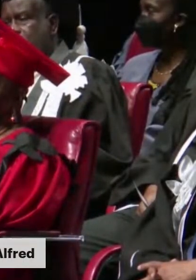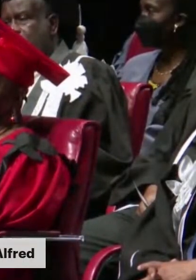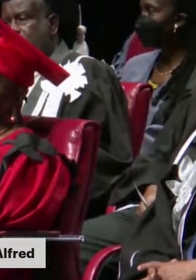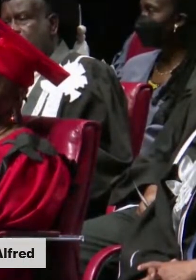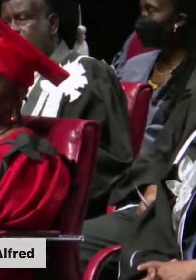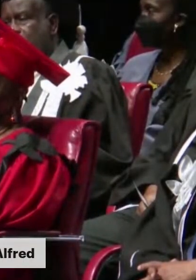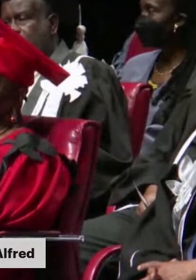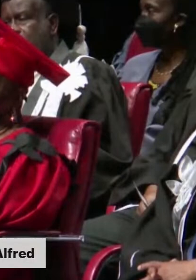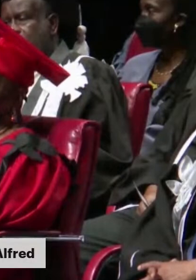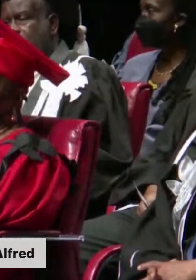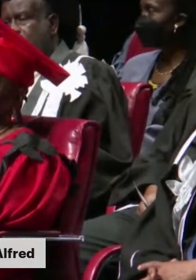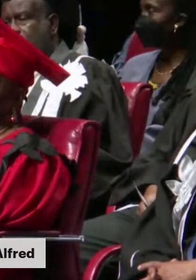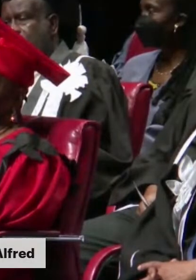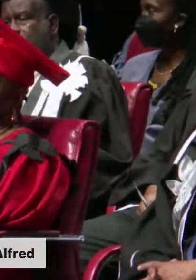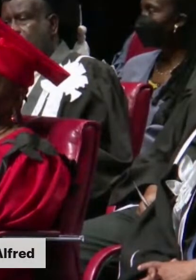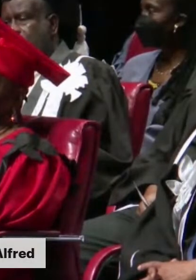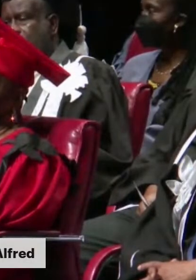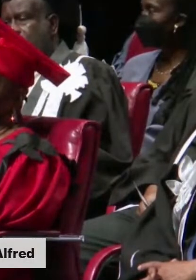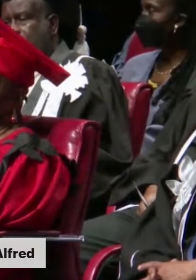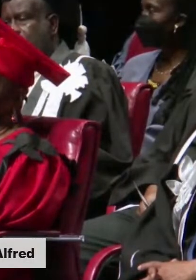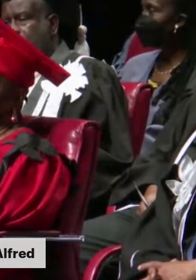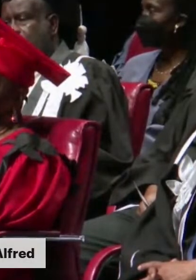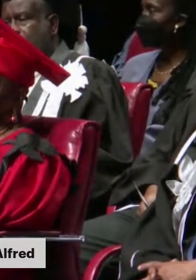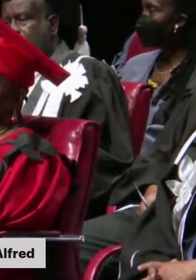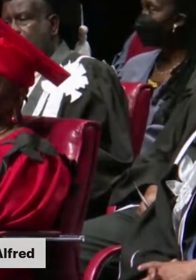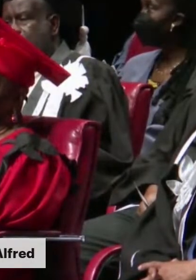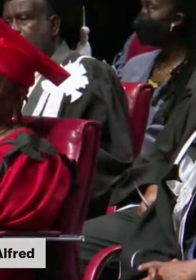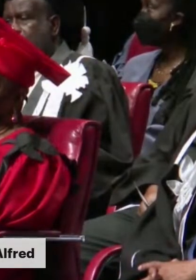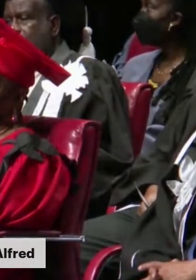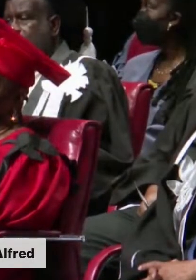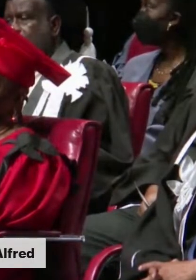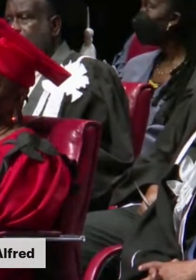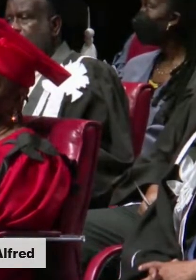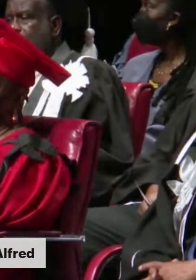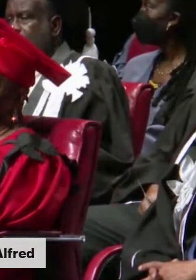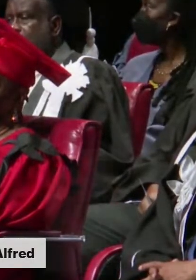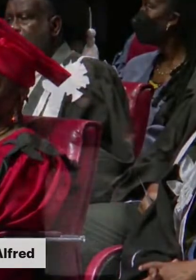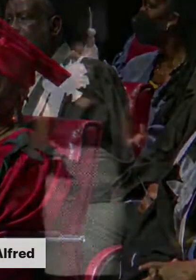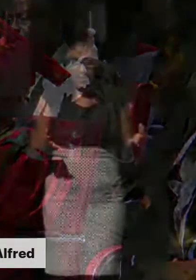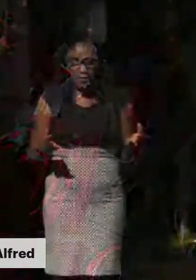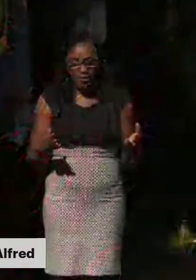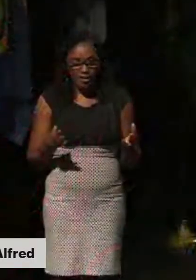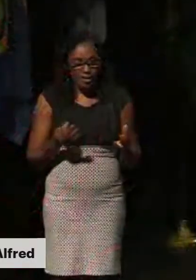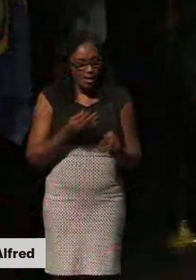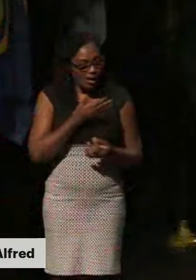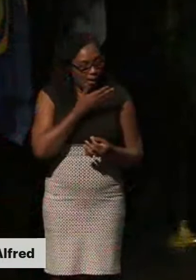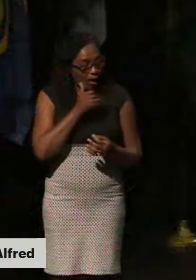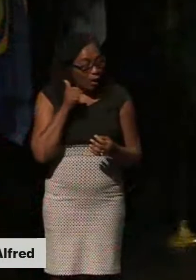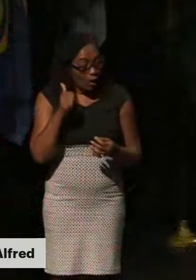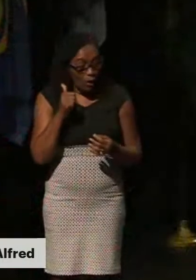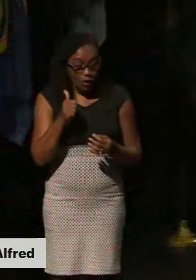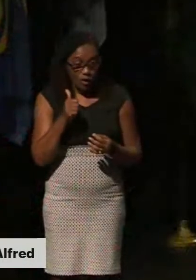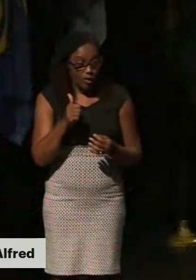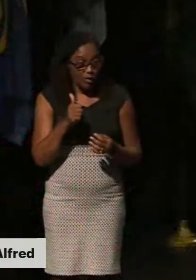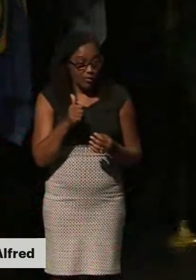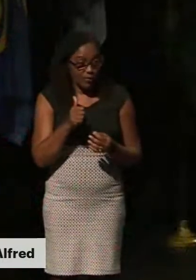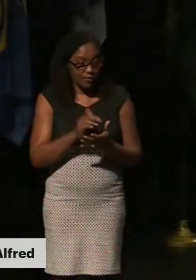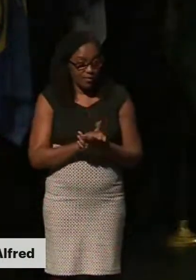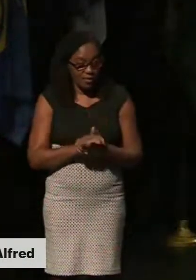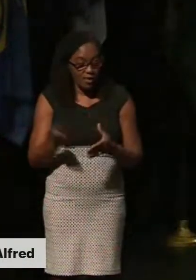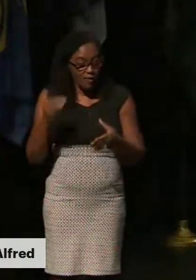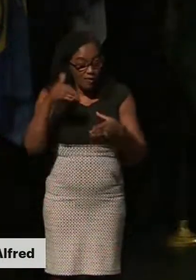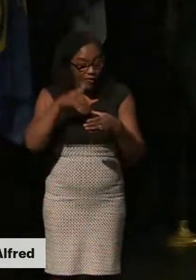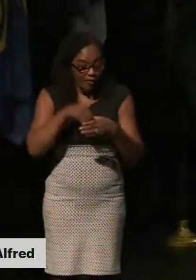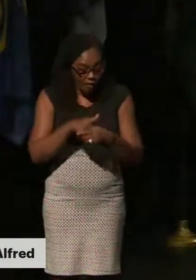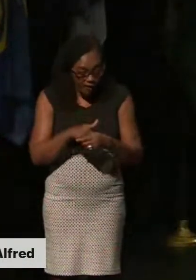drama. She played a pivotal role in conceptualizing the Tobago Heritage Festival,